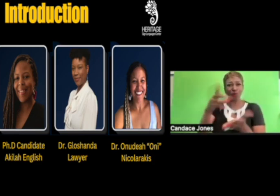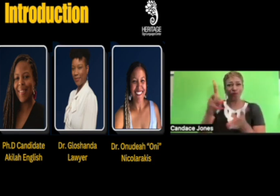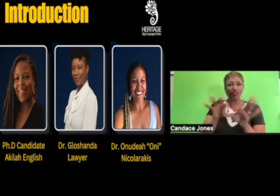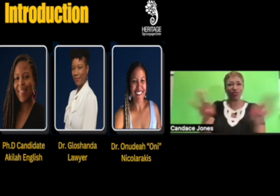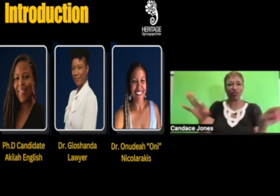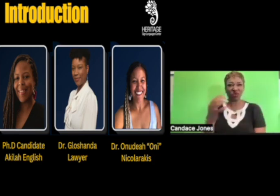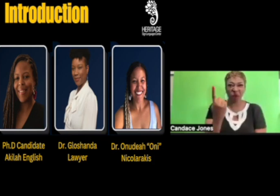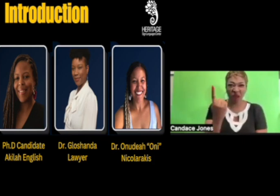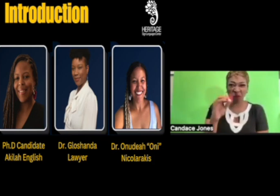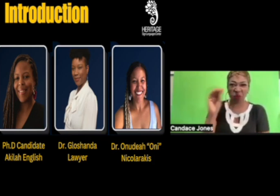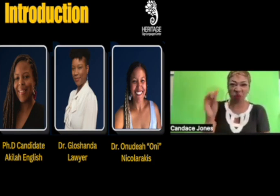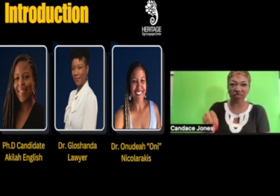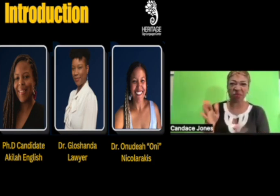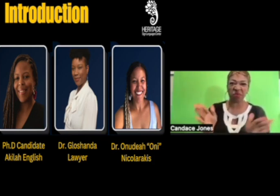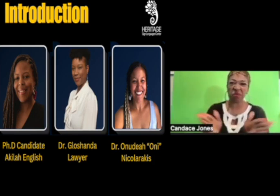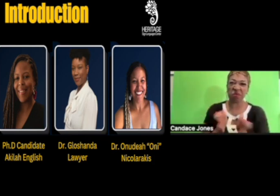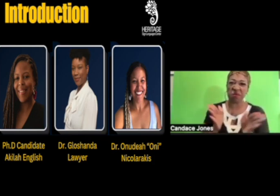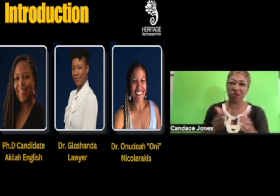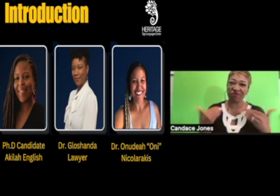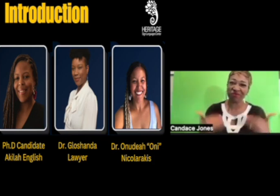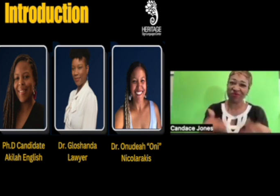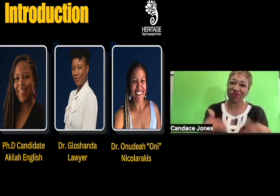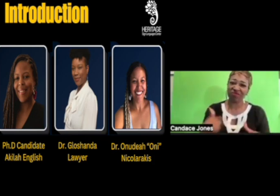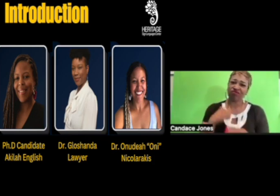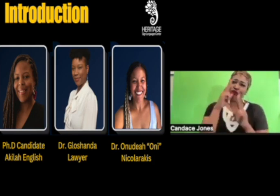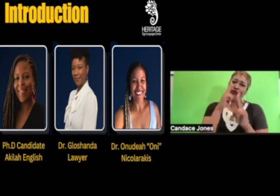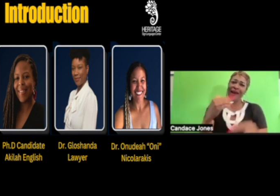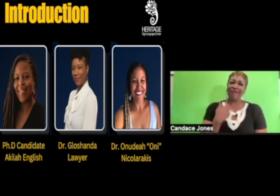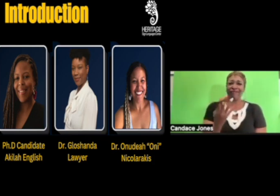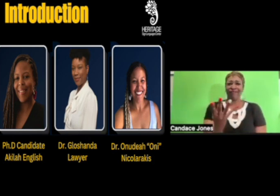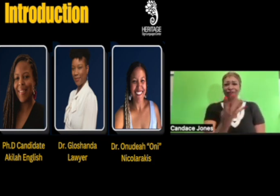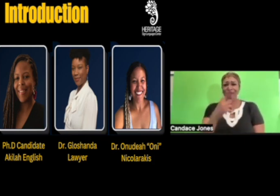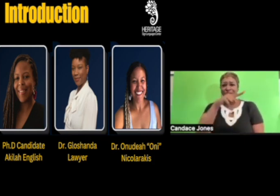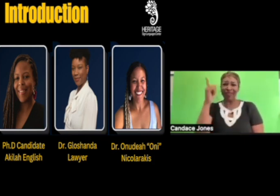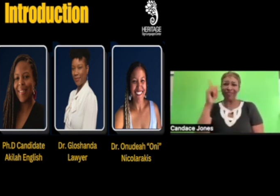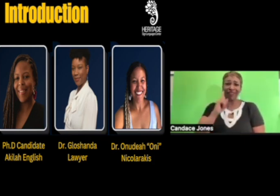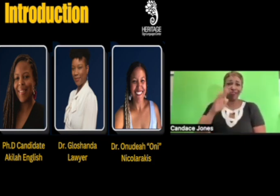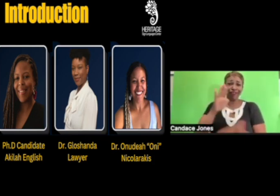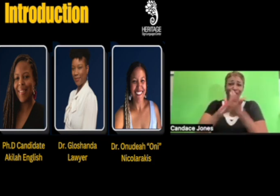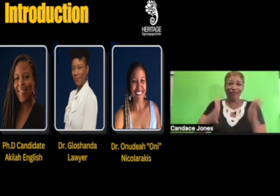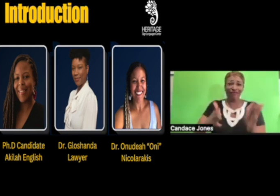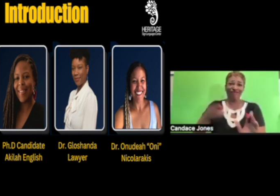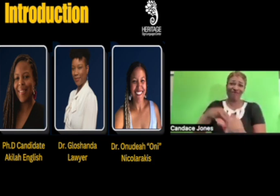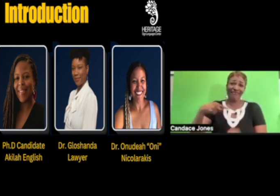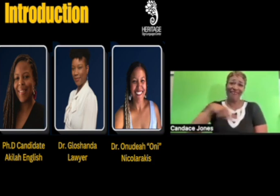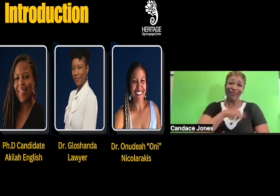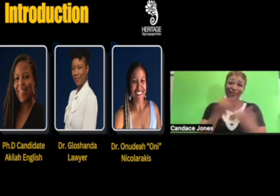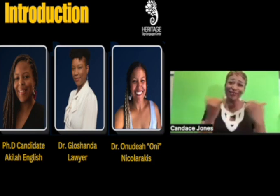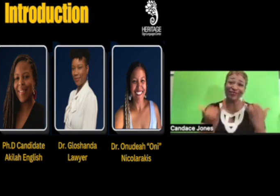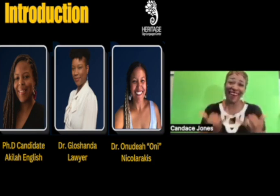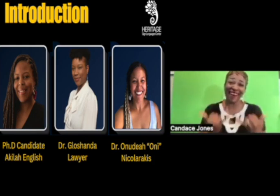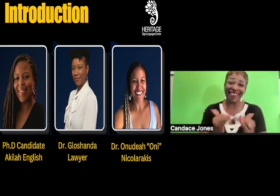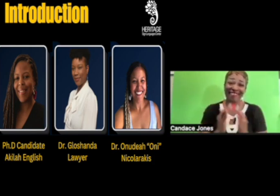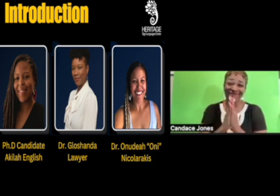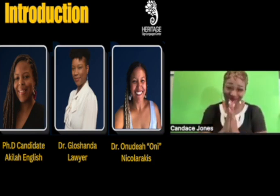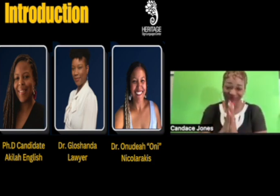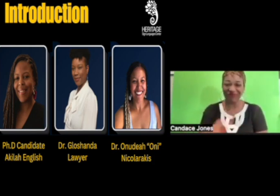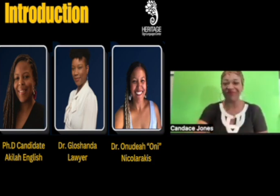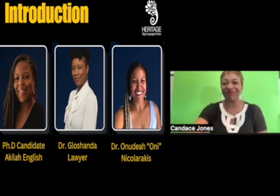So, only 1% of Black deaf students are graduating with degrees. And so that's part